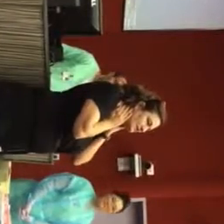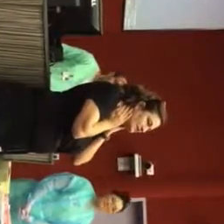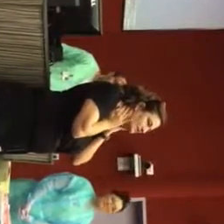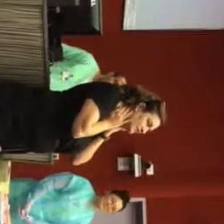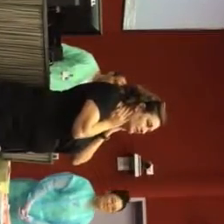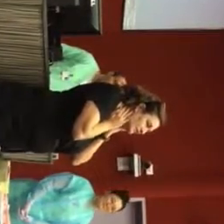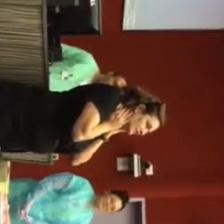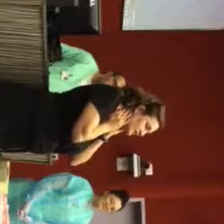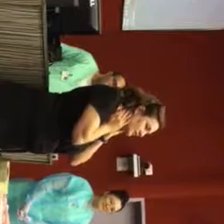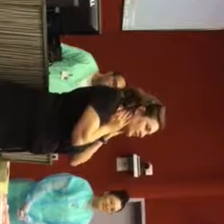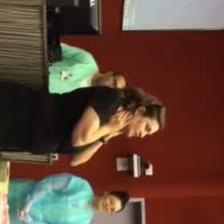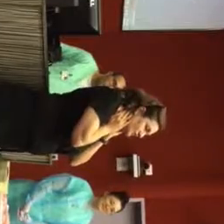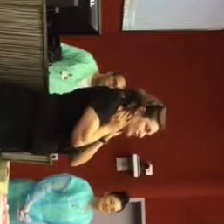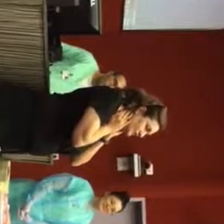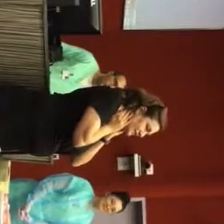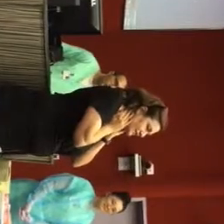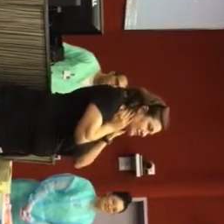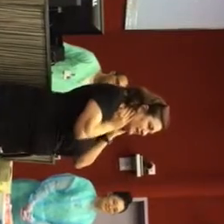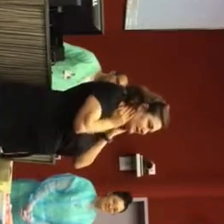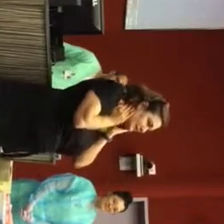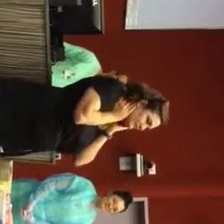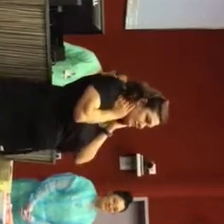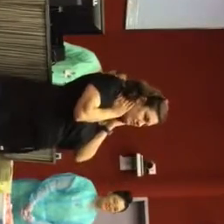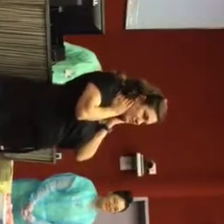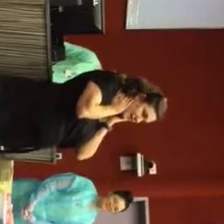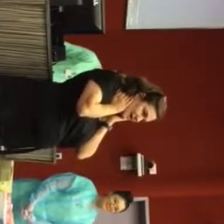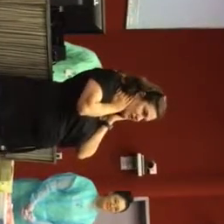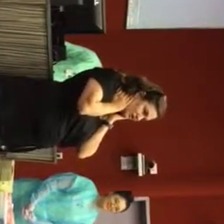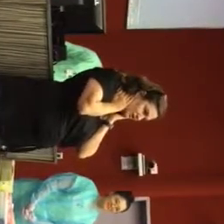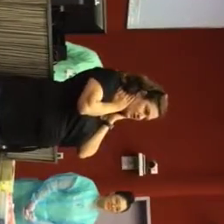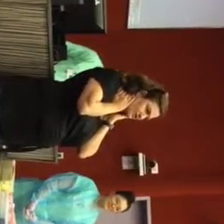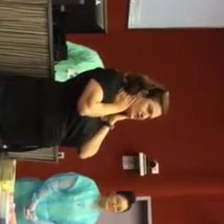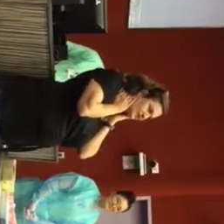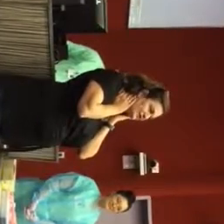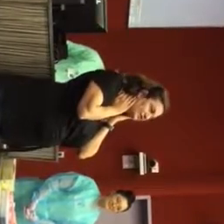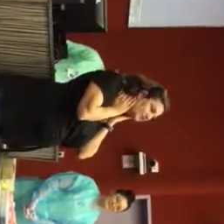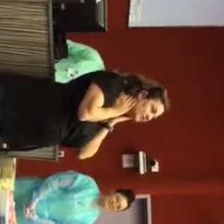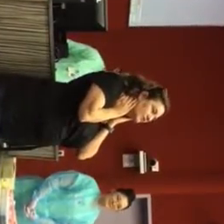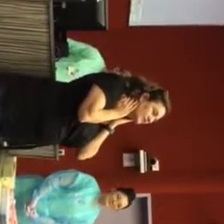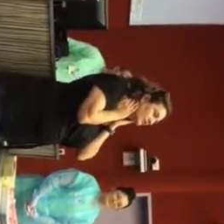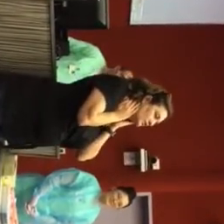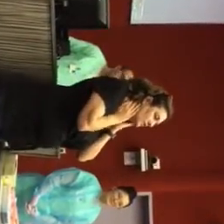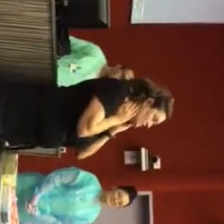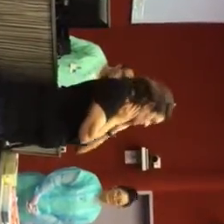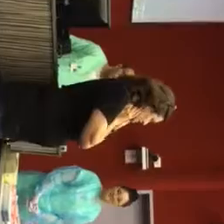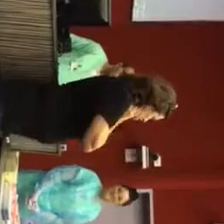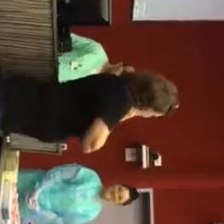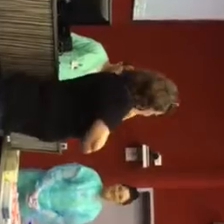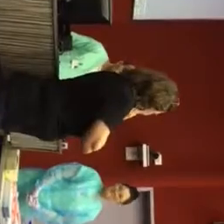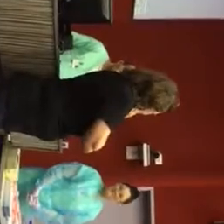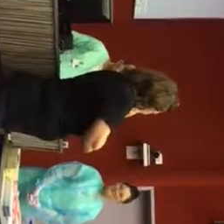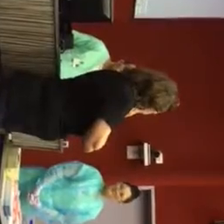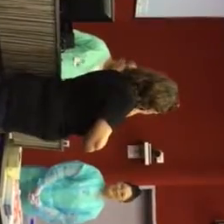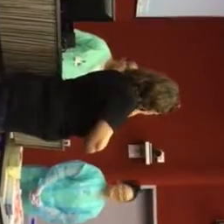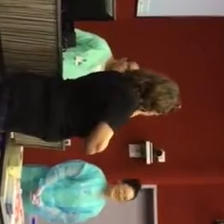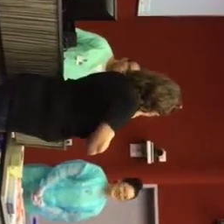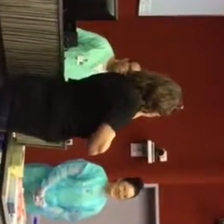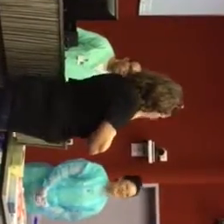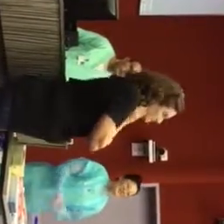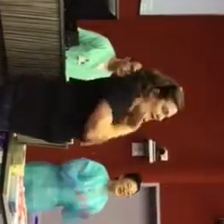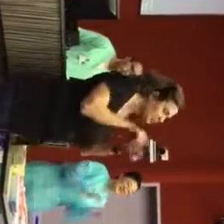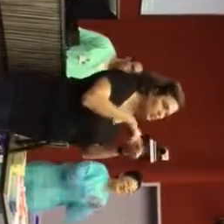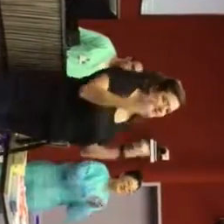teeth. They can fit it to make it match like new teeth, or it's all different for different people,